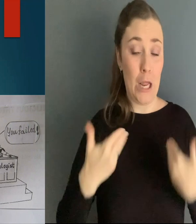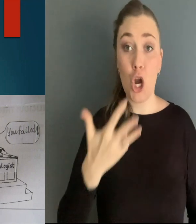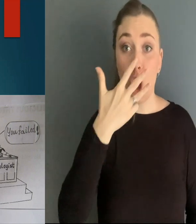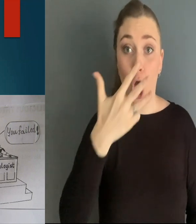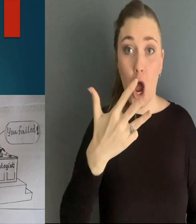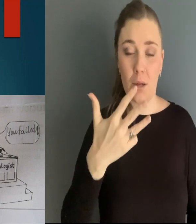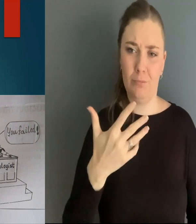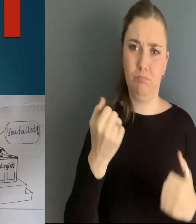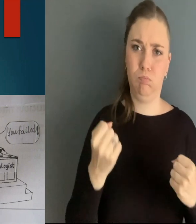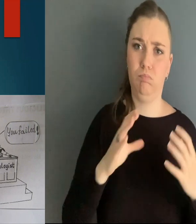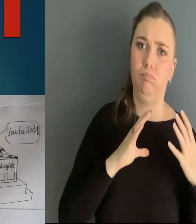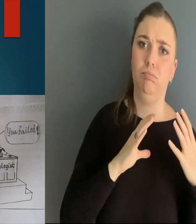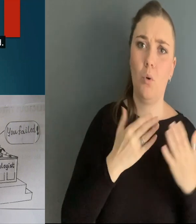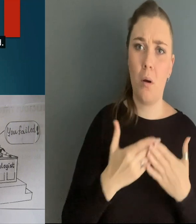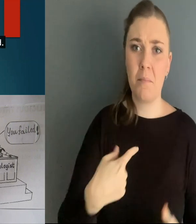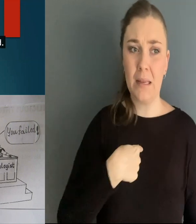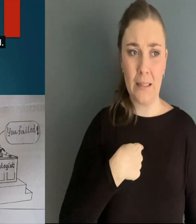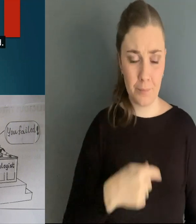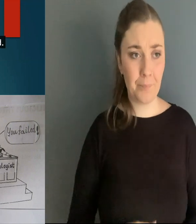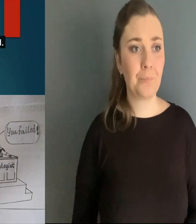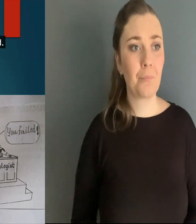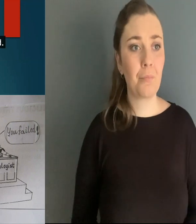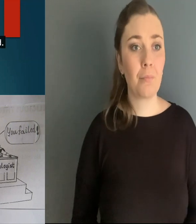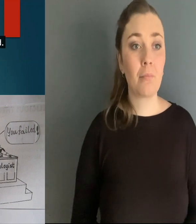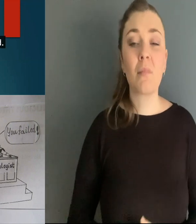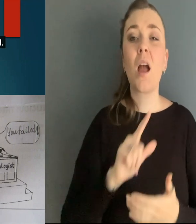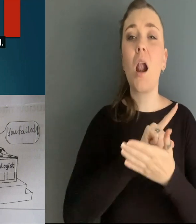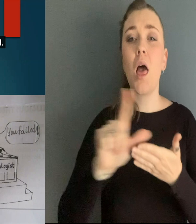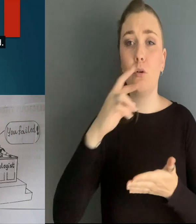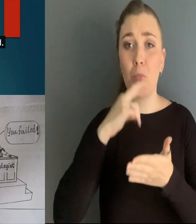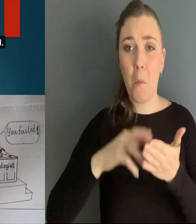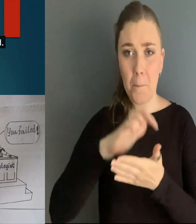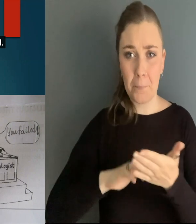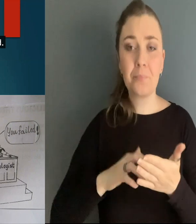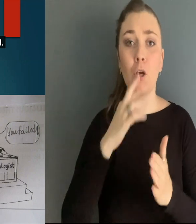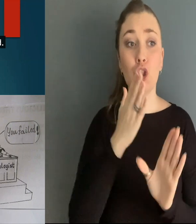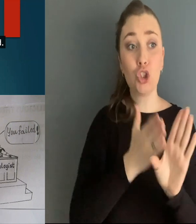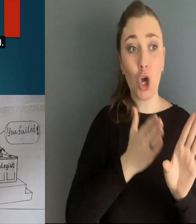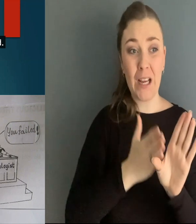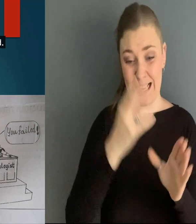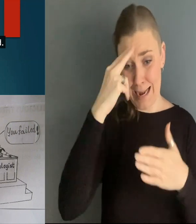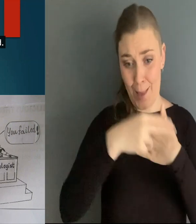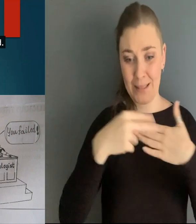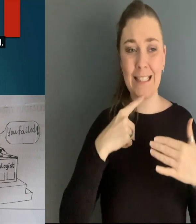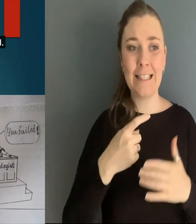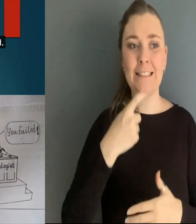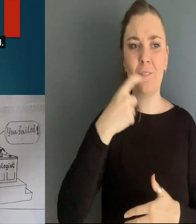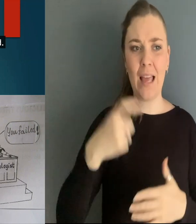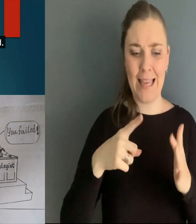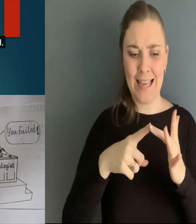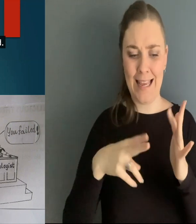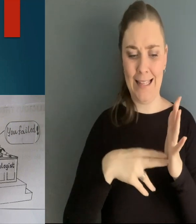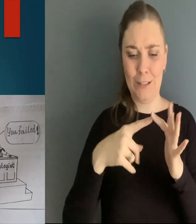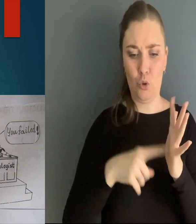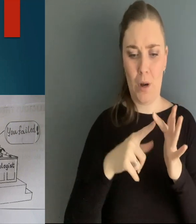it's a heavy burden in a subsequent report the psychologist also labeled me as severely intellectually